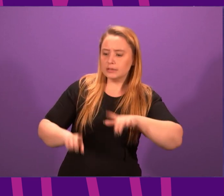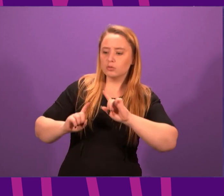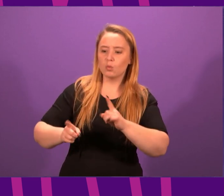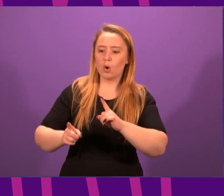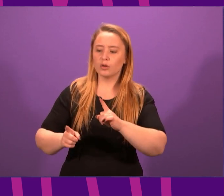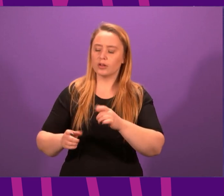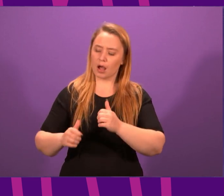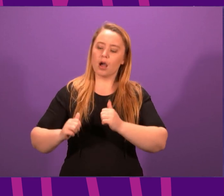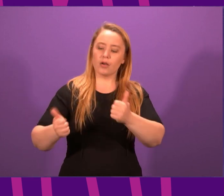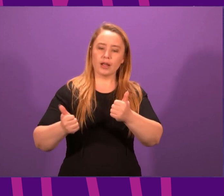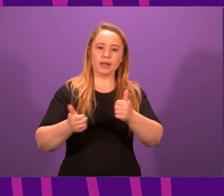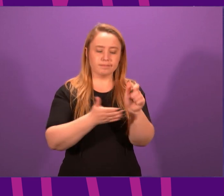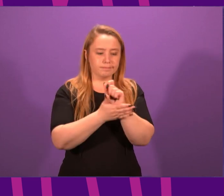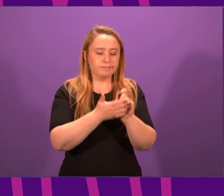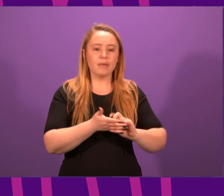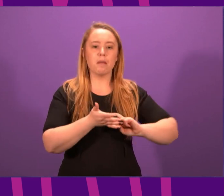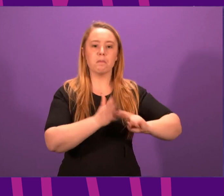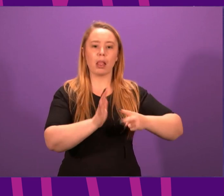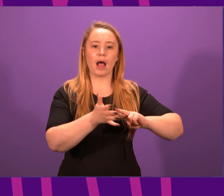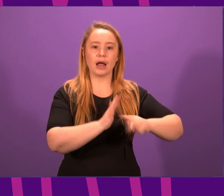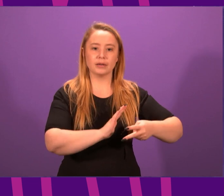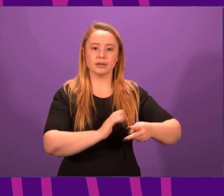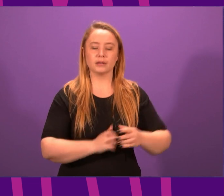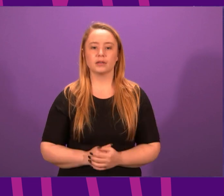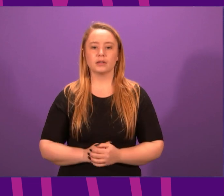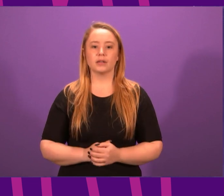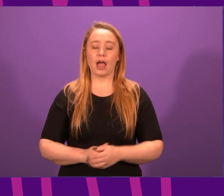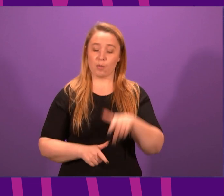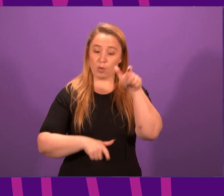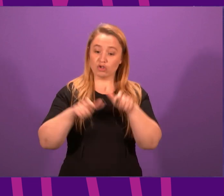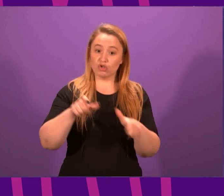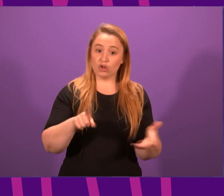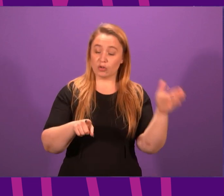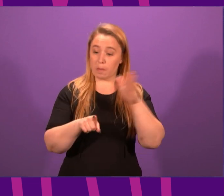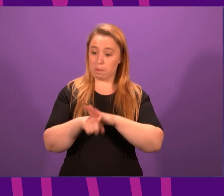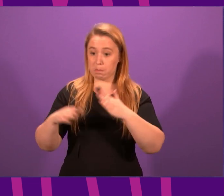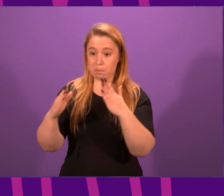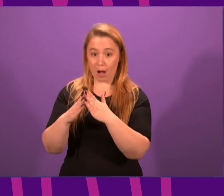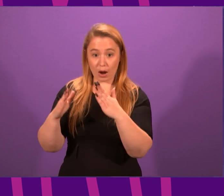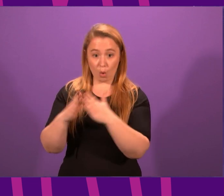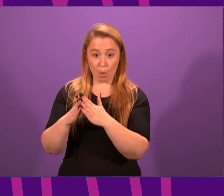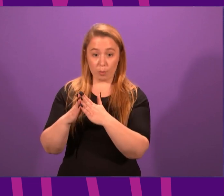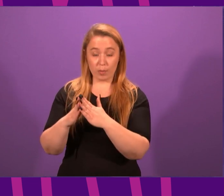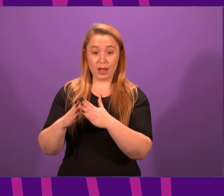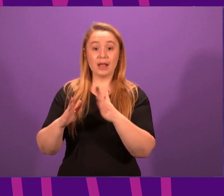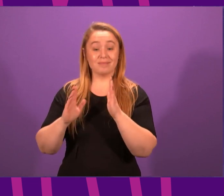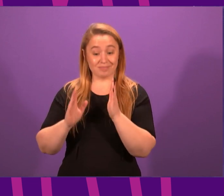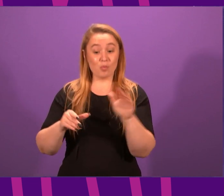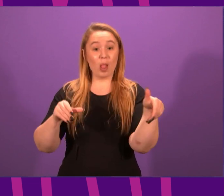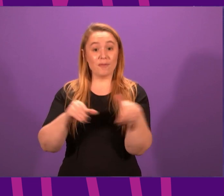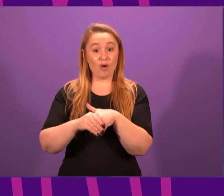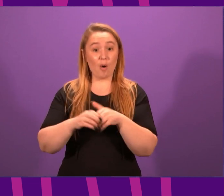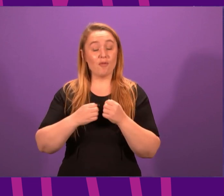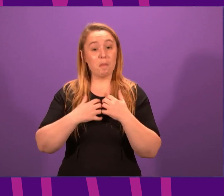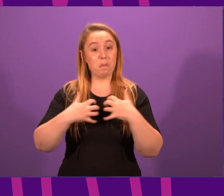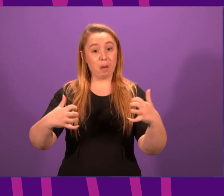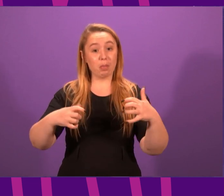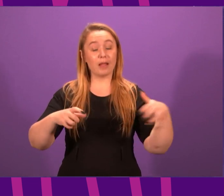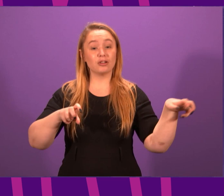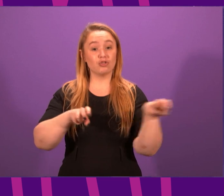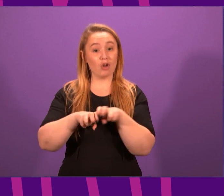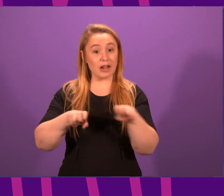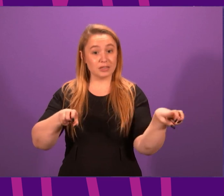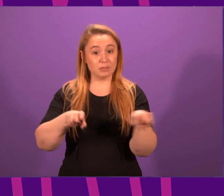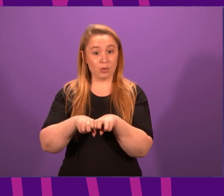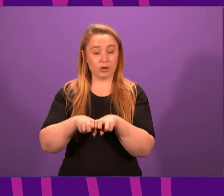on quarantining before operations and on how students returning home has to involve public transport. The islands can't be